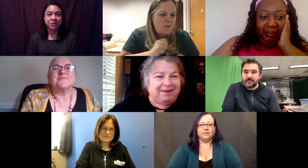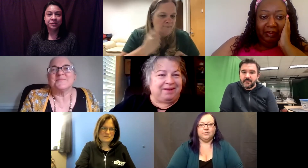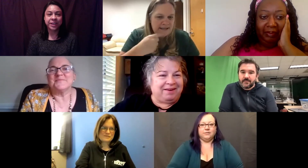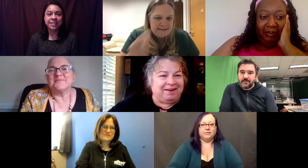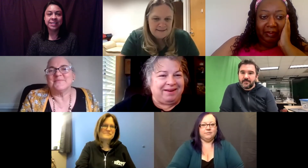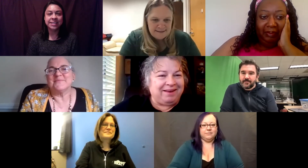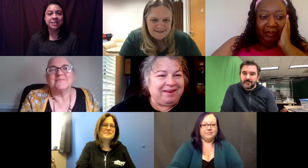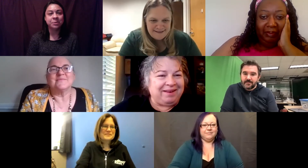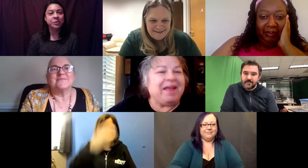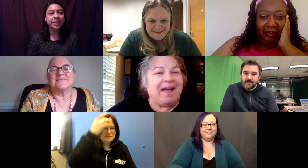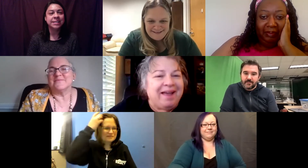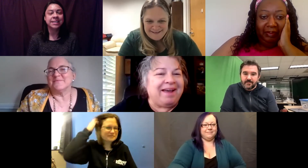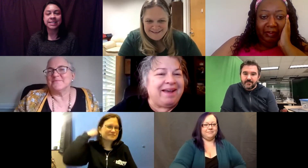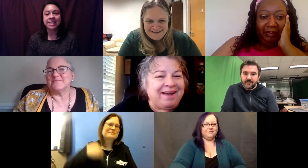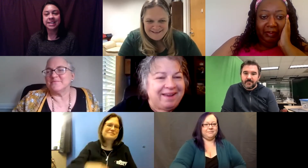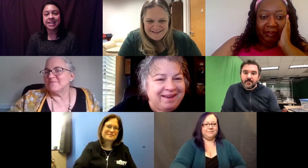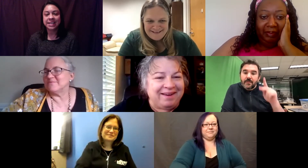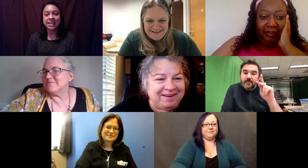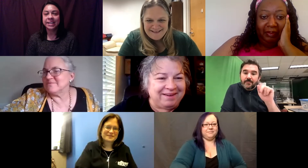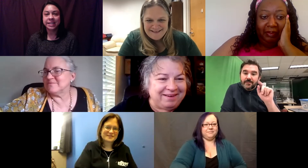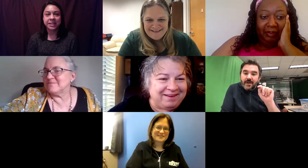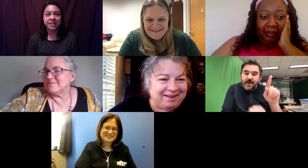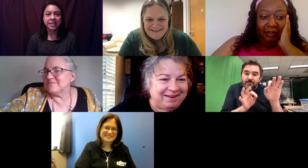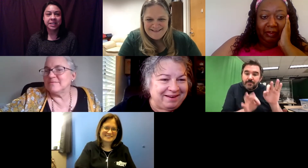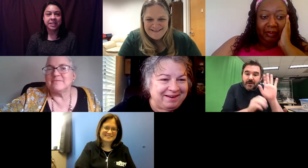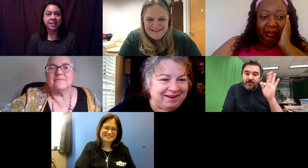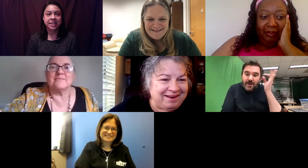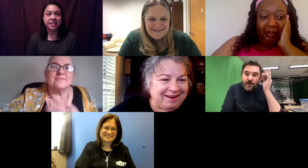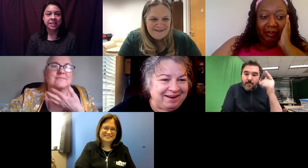Some new faces, some old faces I see.